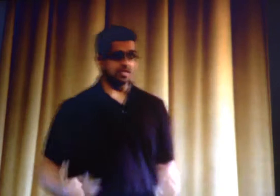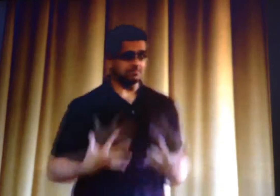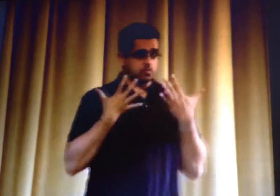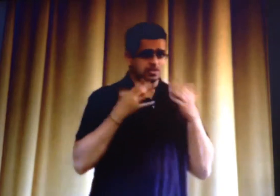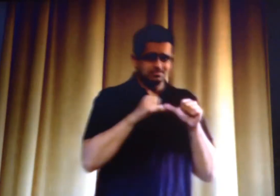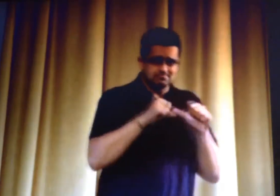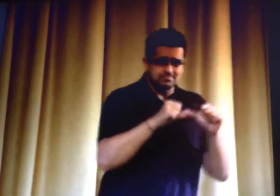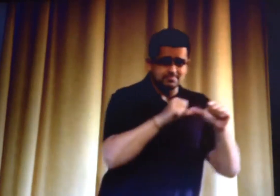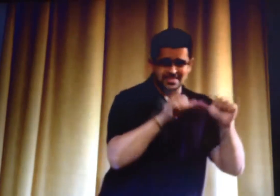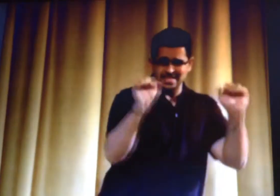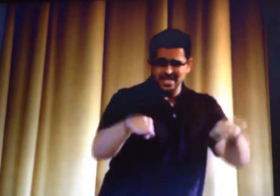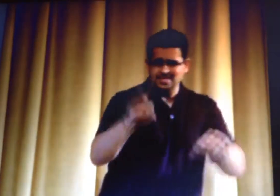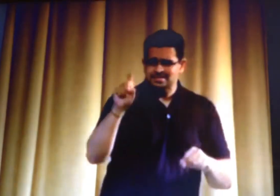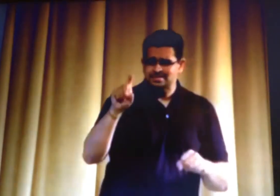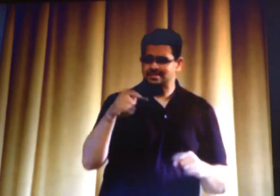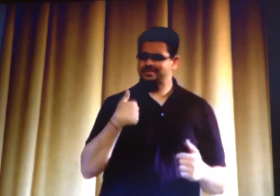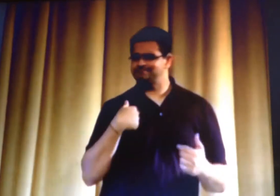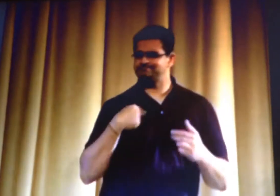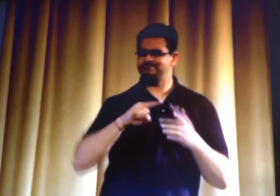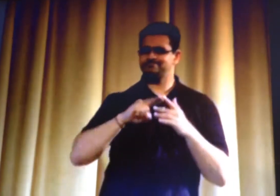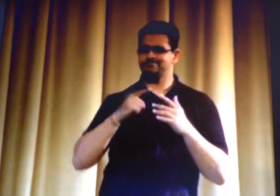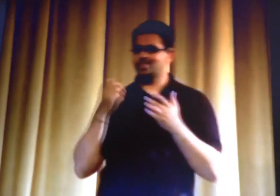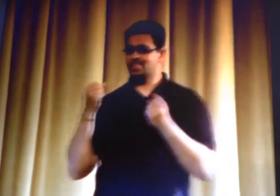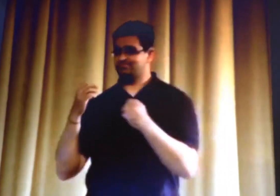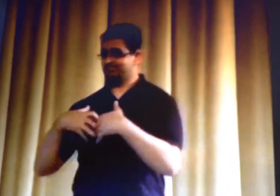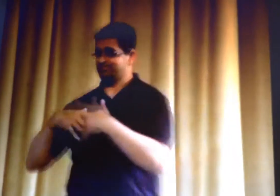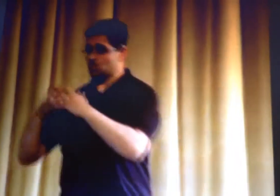yes, it can. It can inspire people.